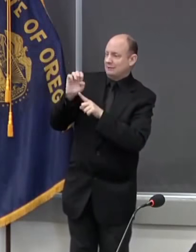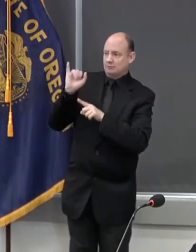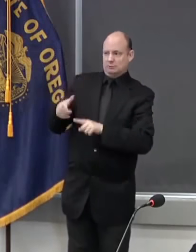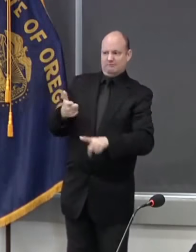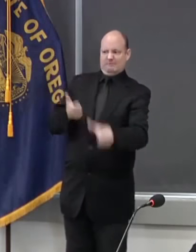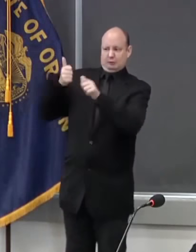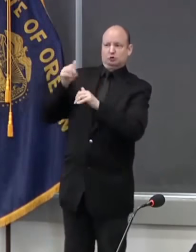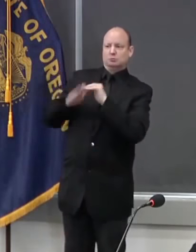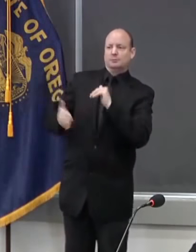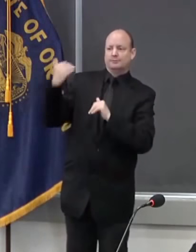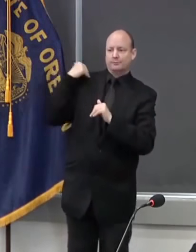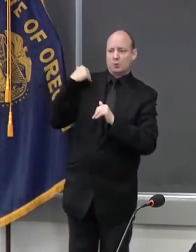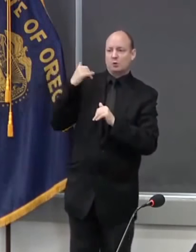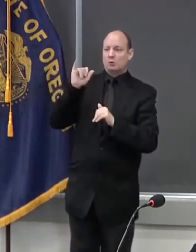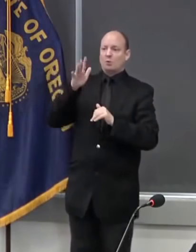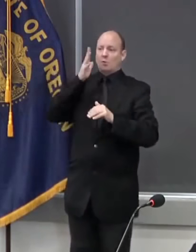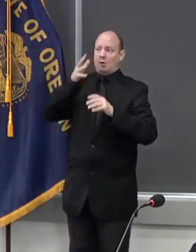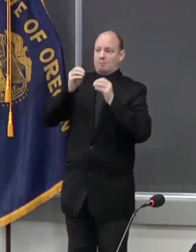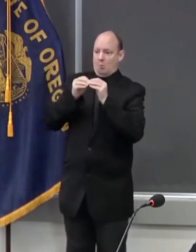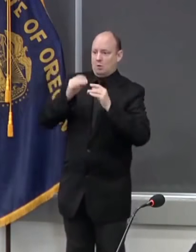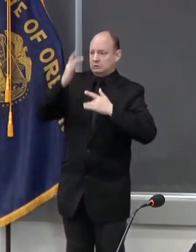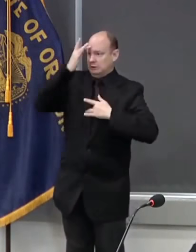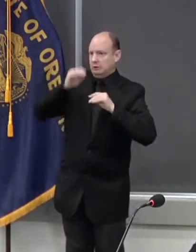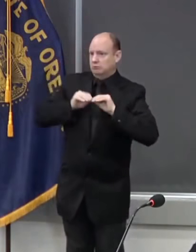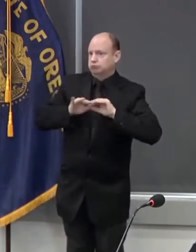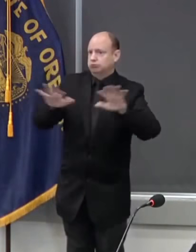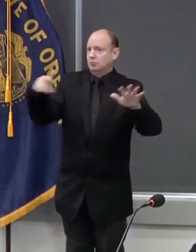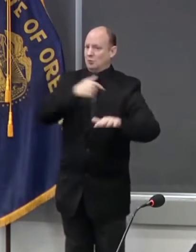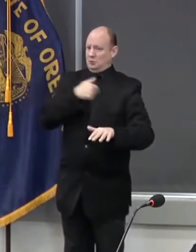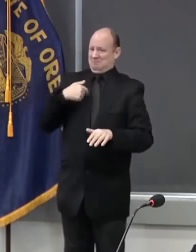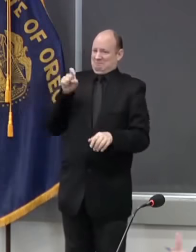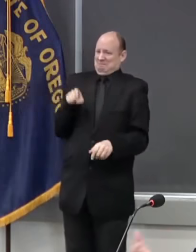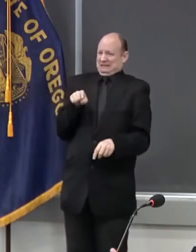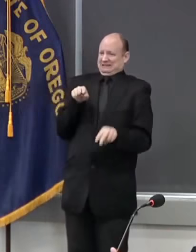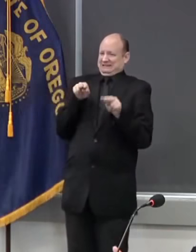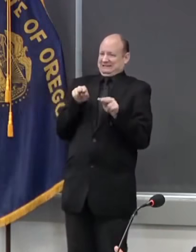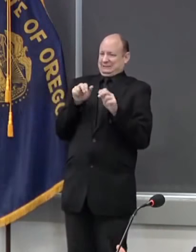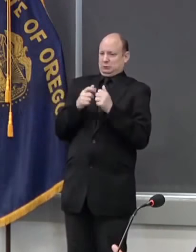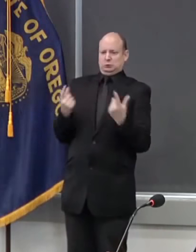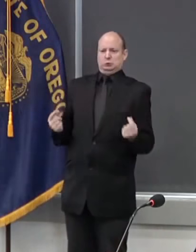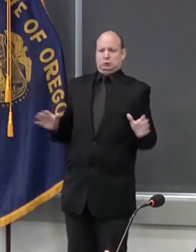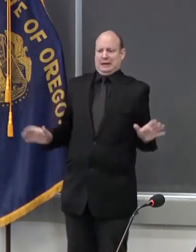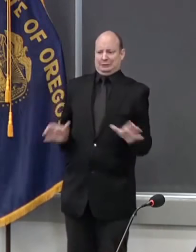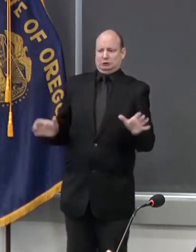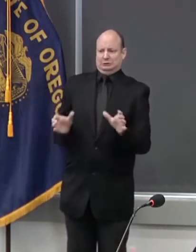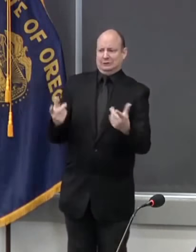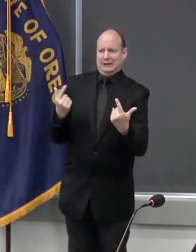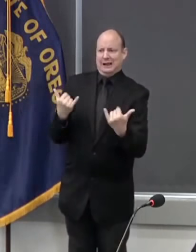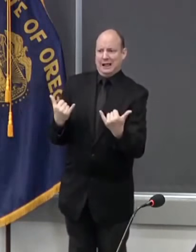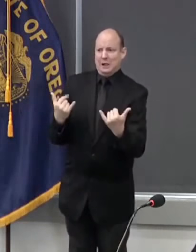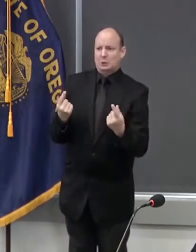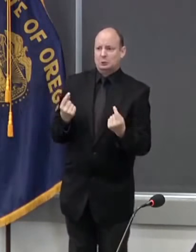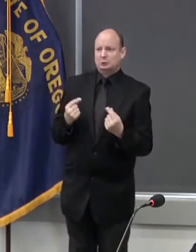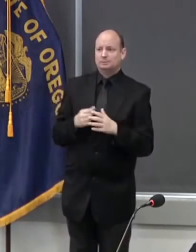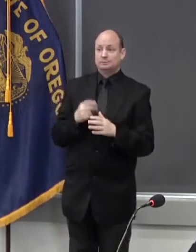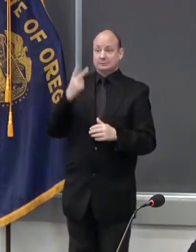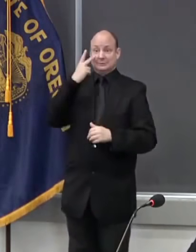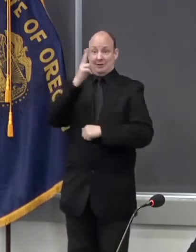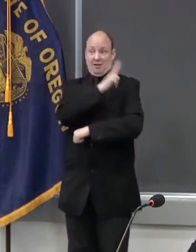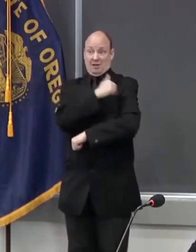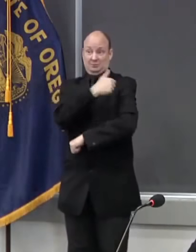days and weeks if we don't do something right now. We're also seeing alarming data from our